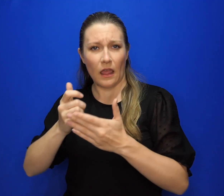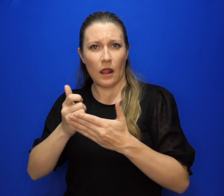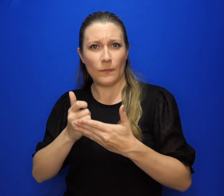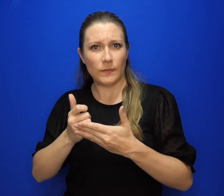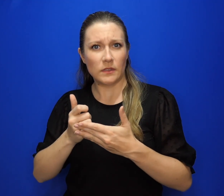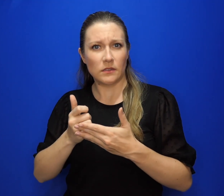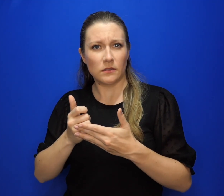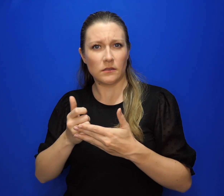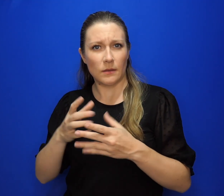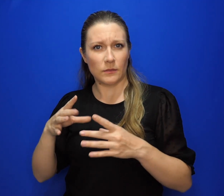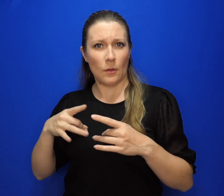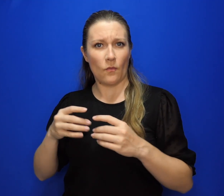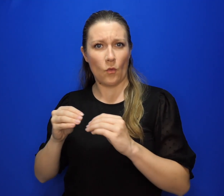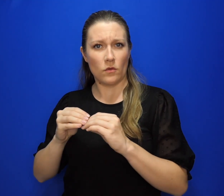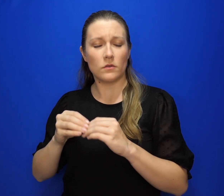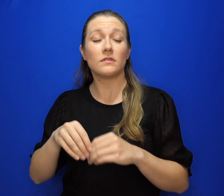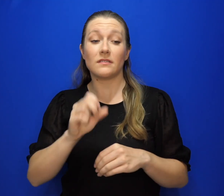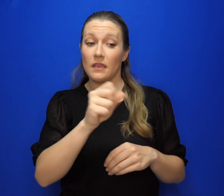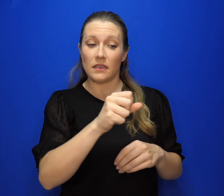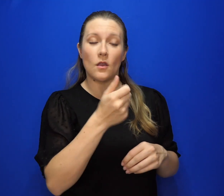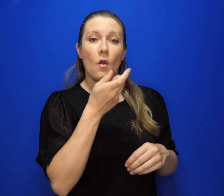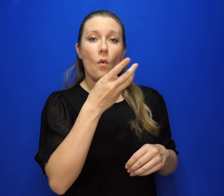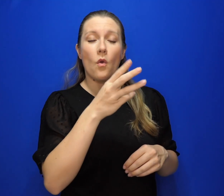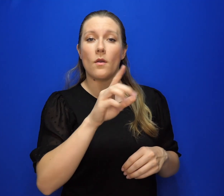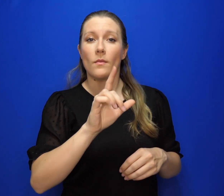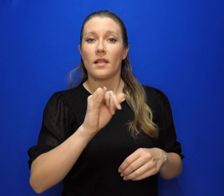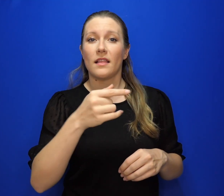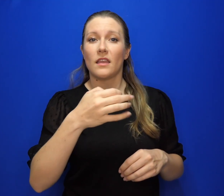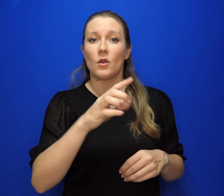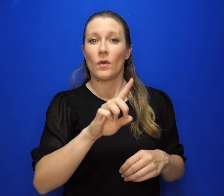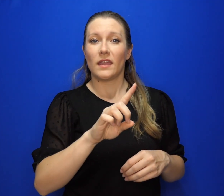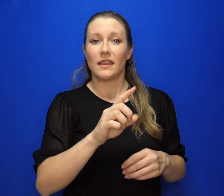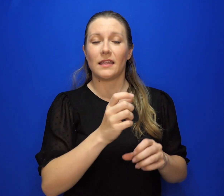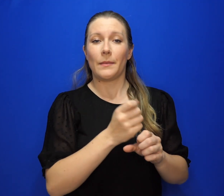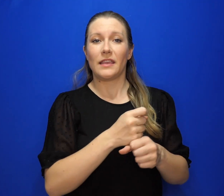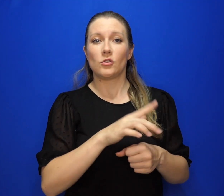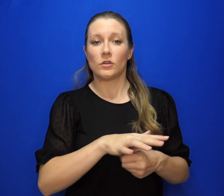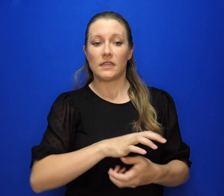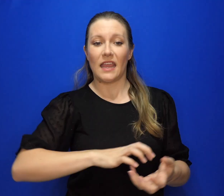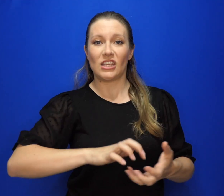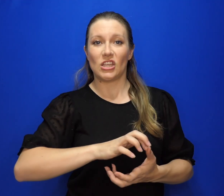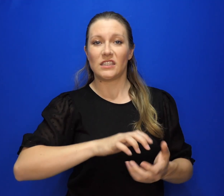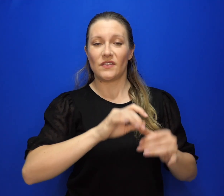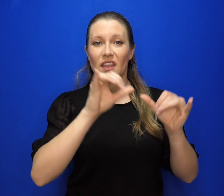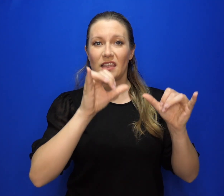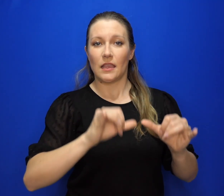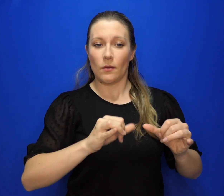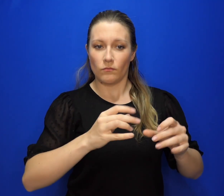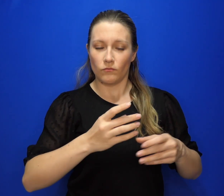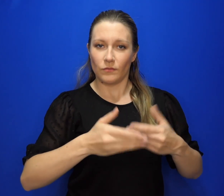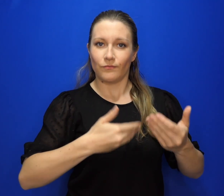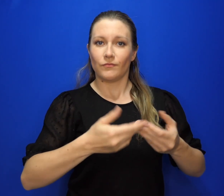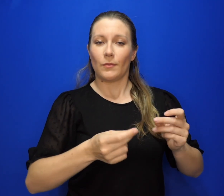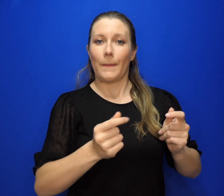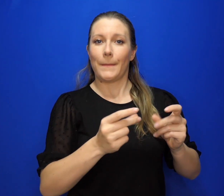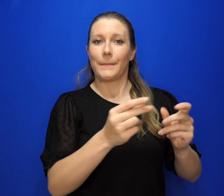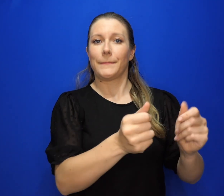warm liquid actually speeds the rate of digestive to a degree, and so that it increases the ability for your body to